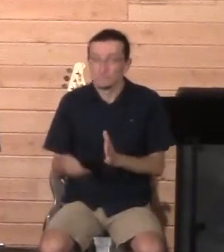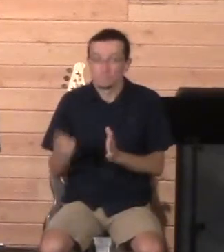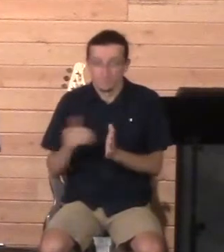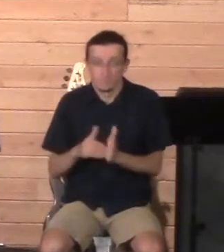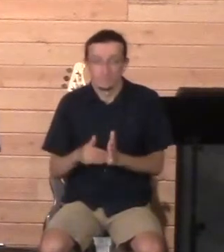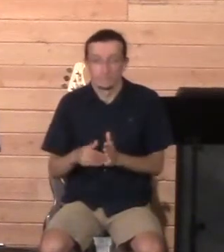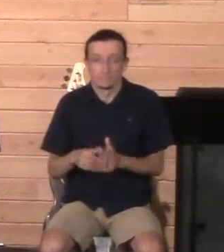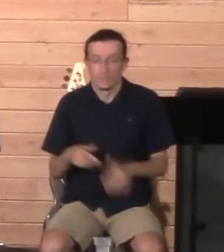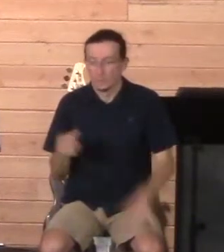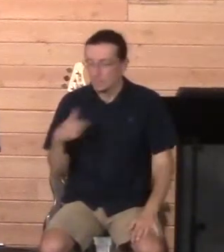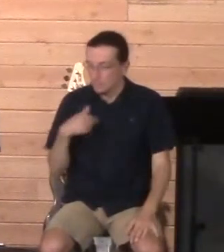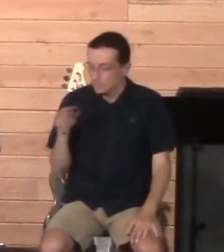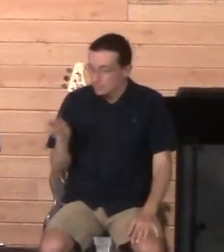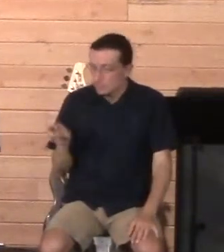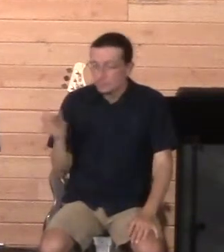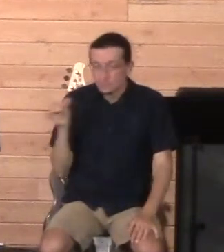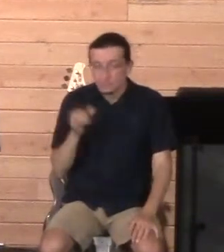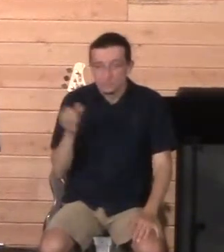Man.